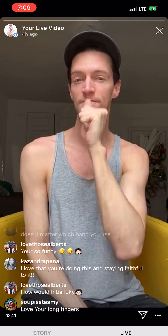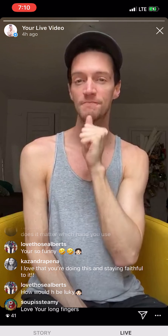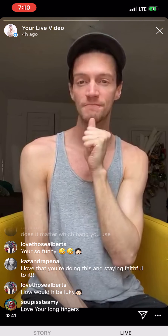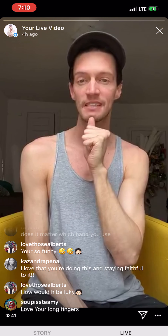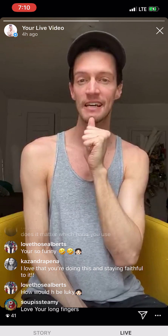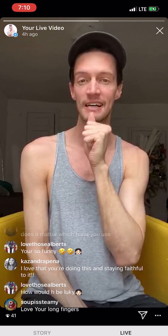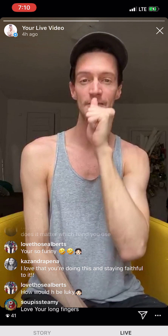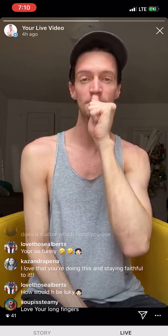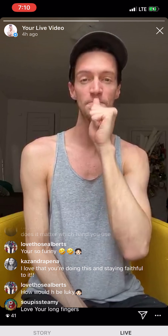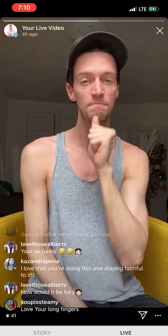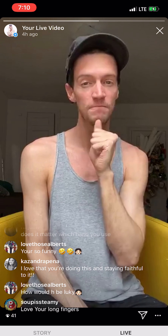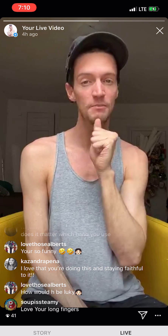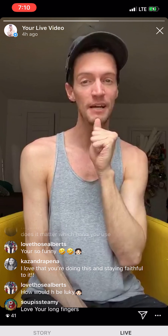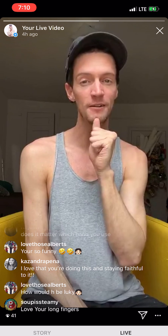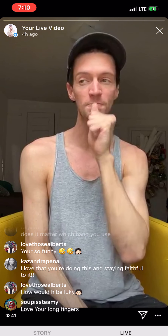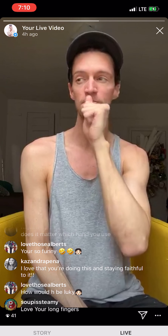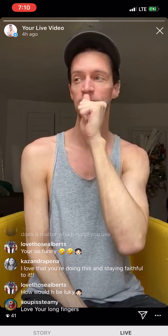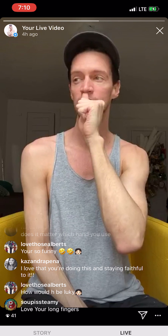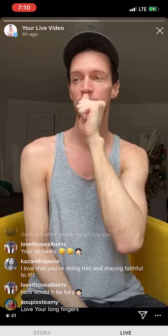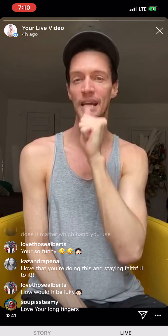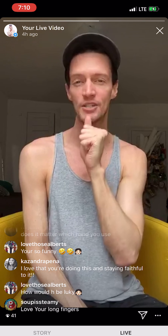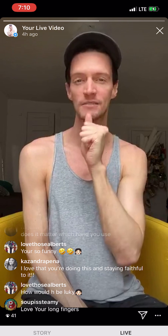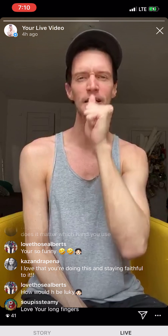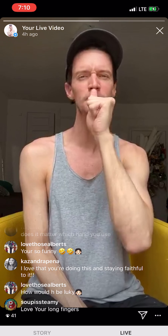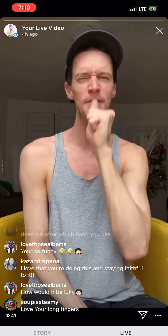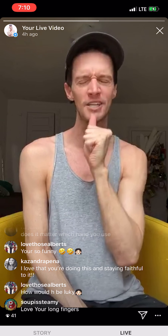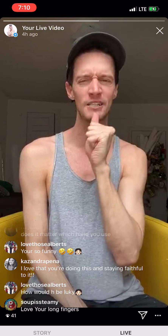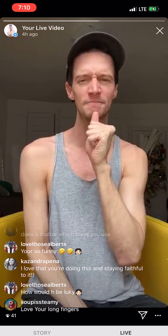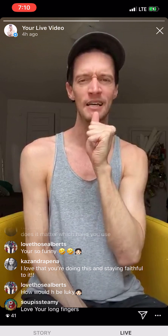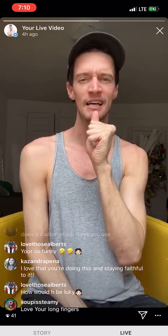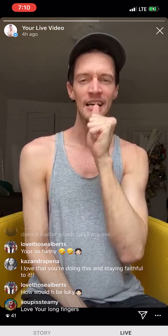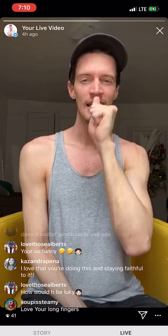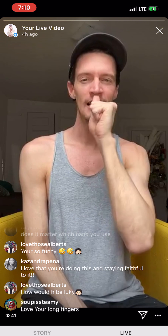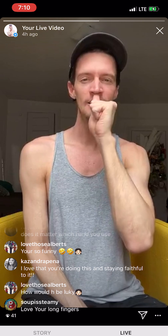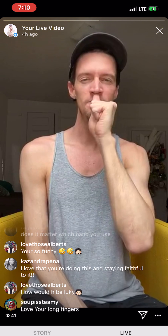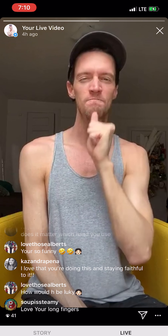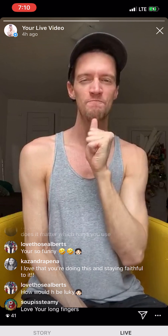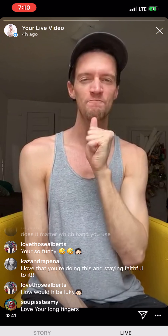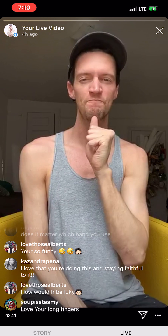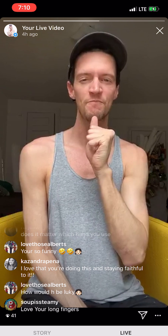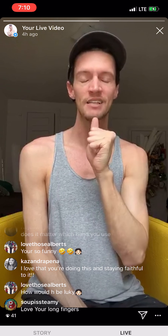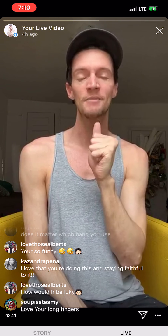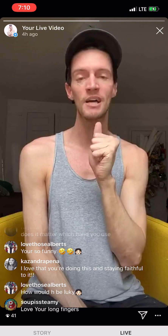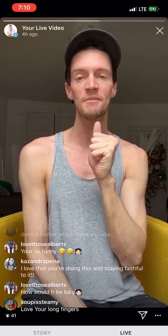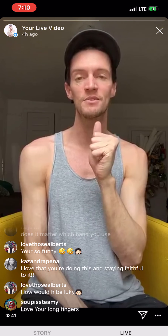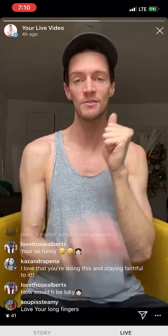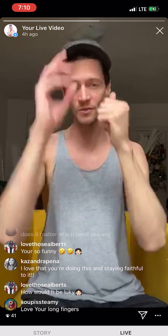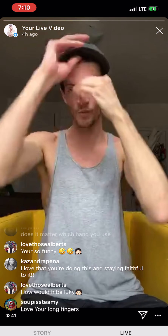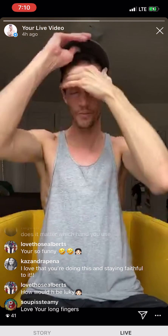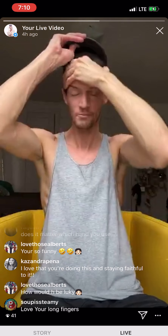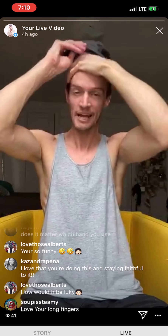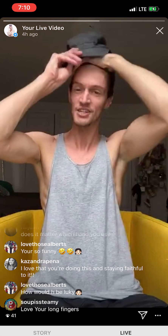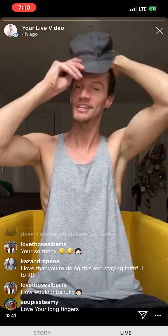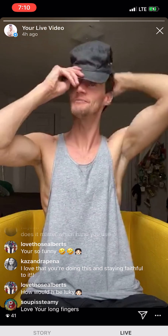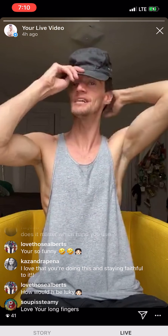Yeah. To bear. Patient. I'm going to be patient. Um, sometimes when we're patient, it means